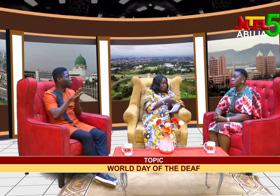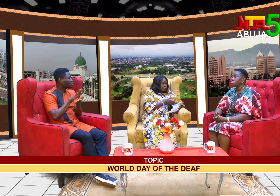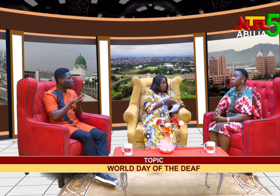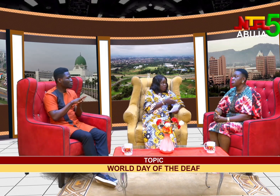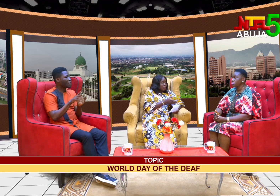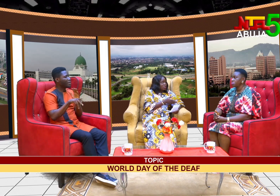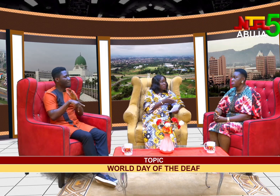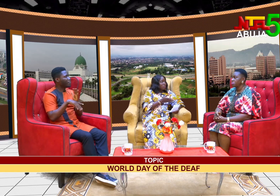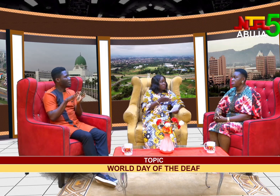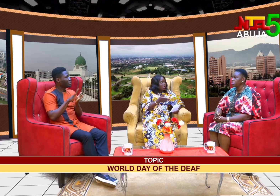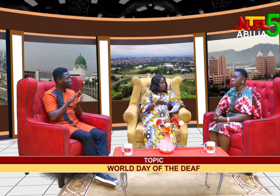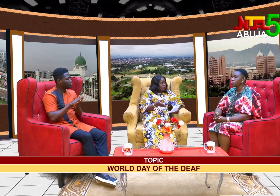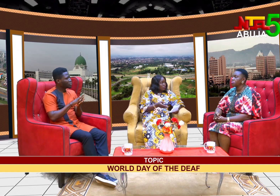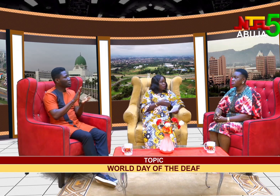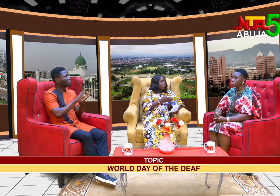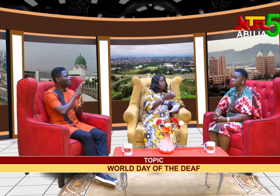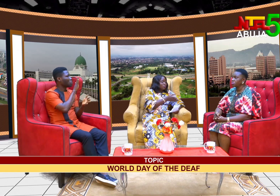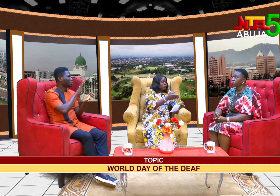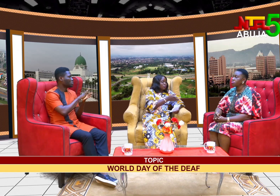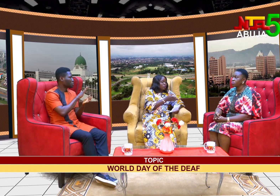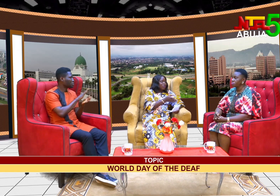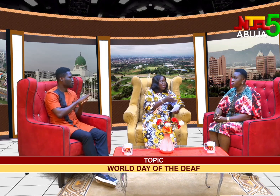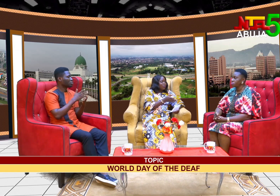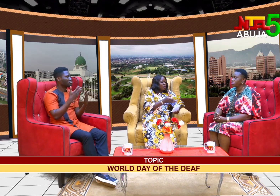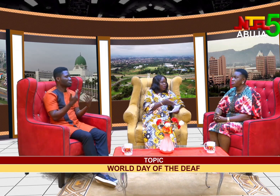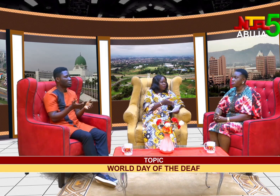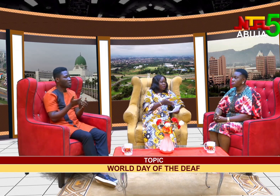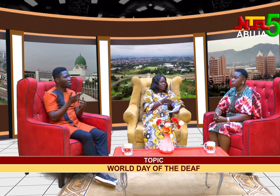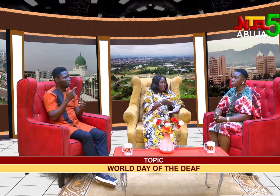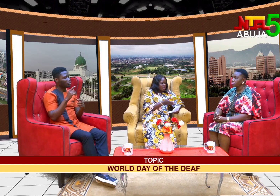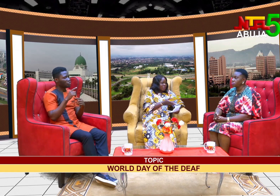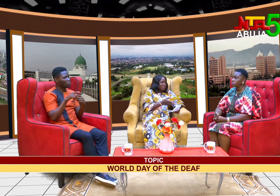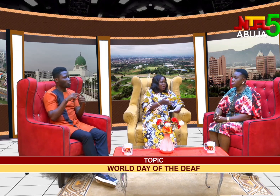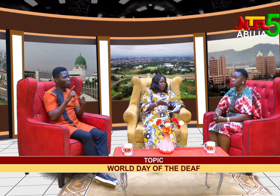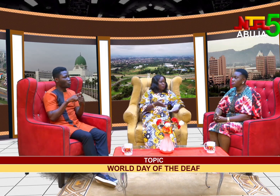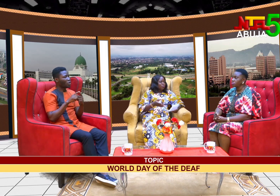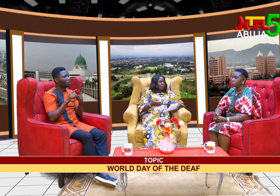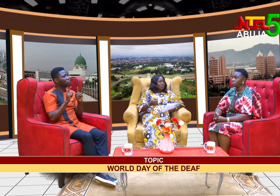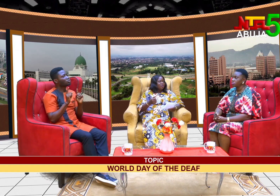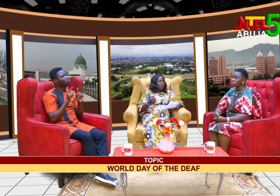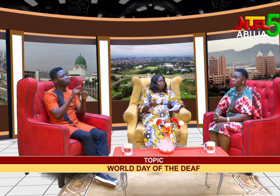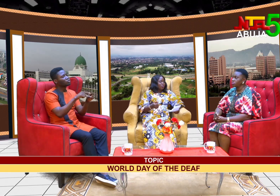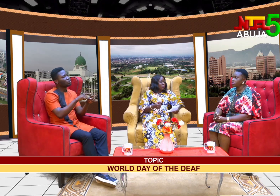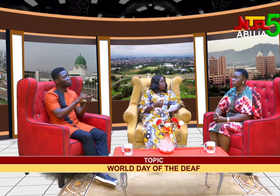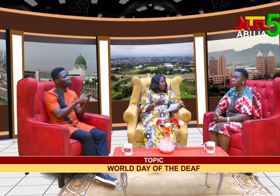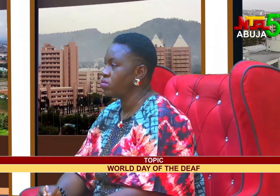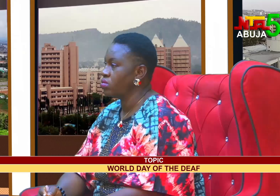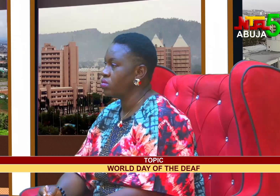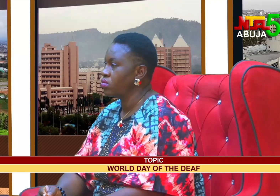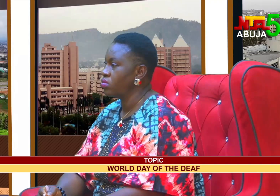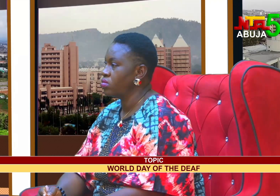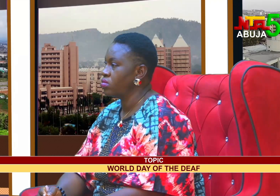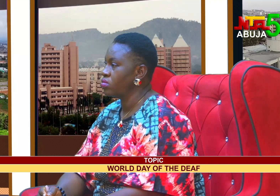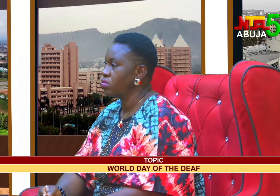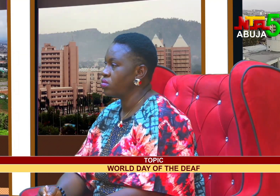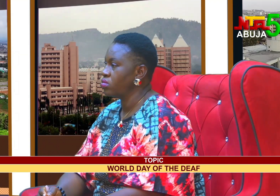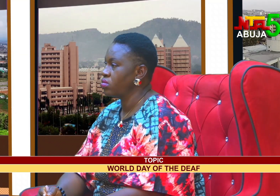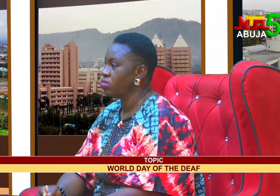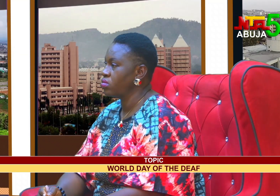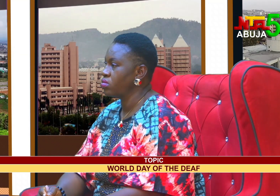schools, especially secondary school. So at that point, if we start, it won't be difficult for people to actually learn and